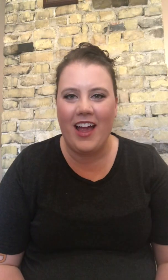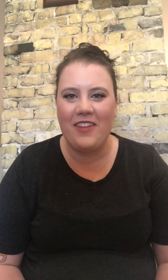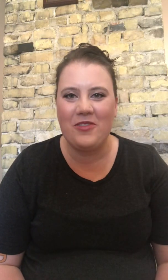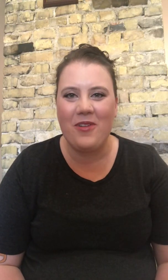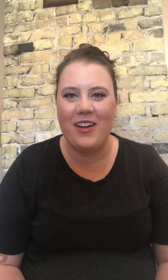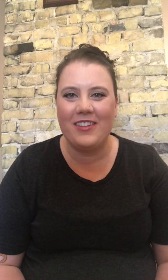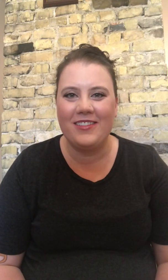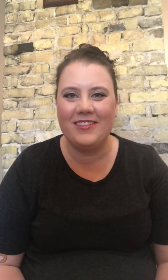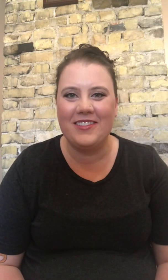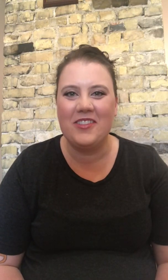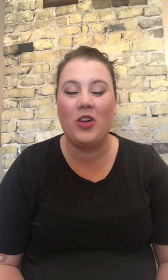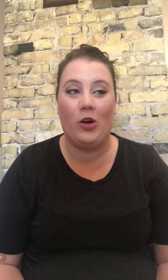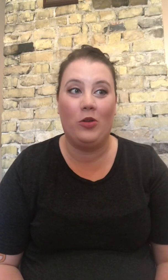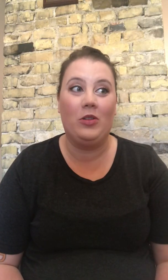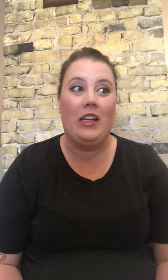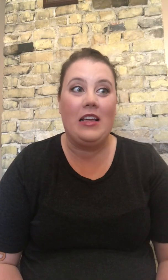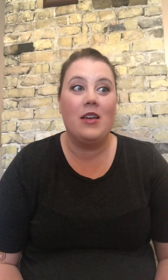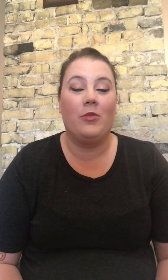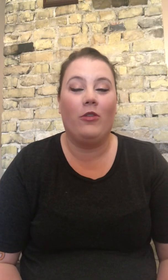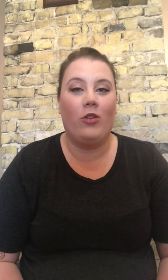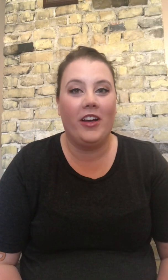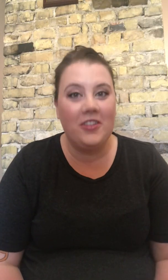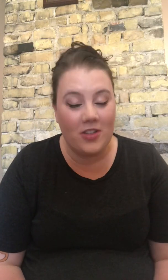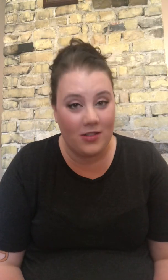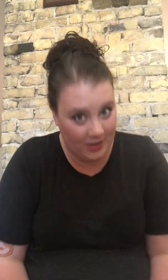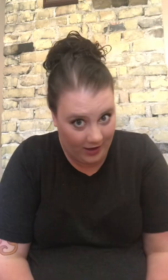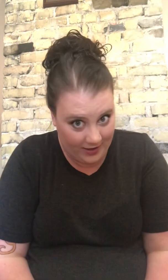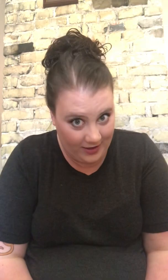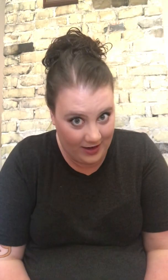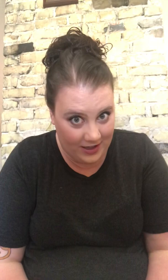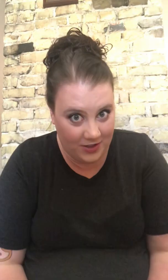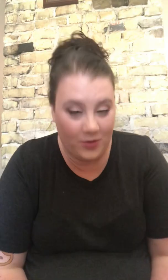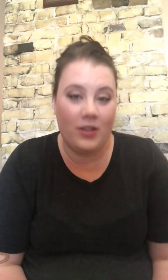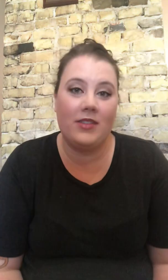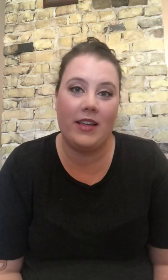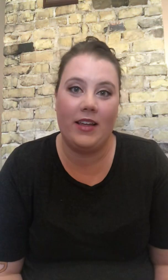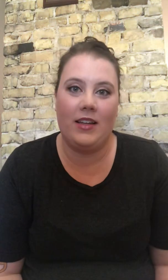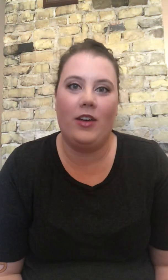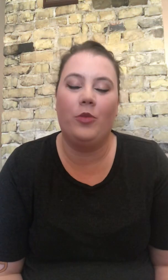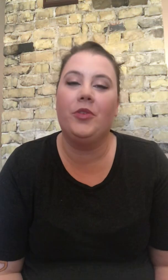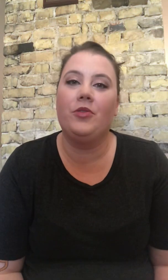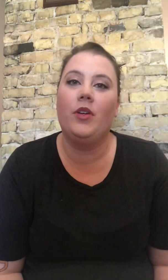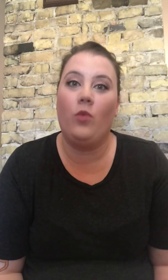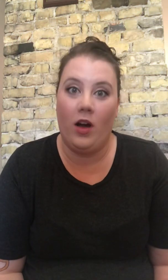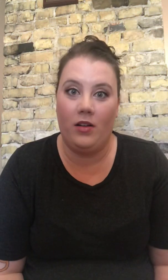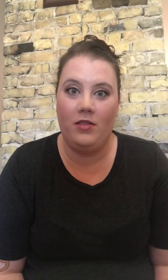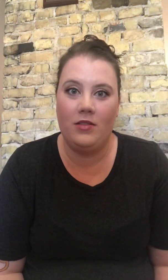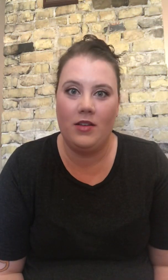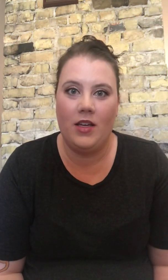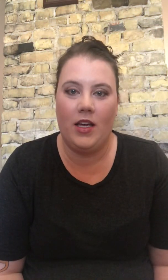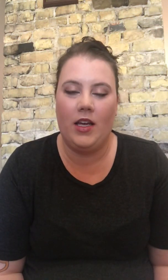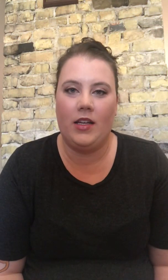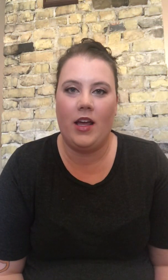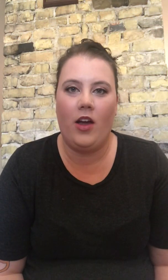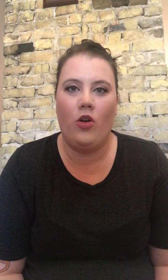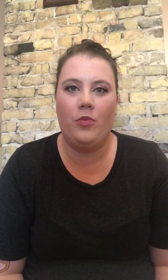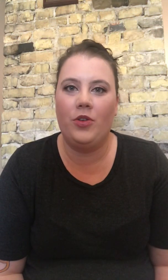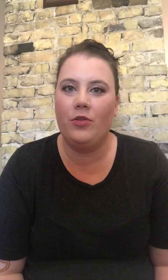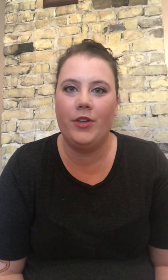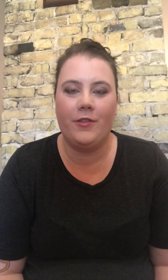Hi everyone. So, before I get started, I just want to say that I hope you're doing well and I hope you and your